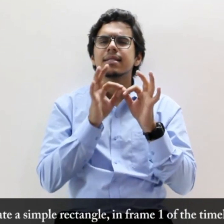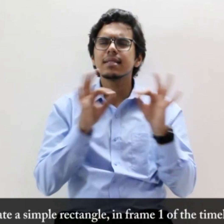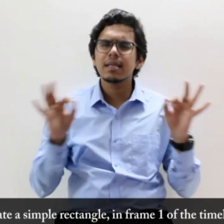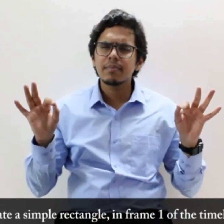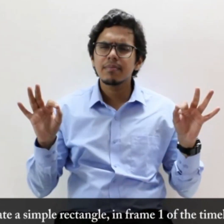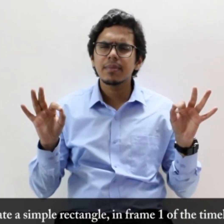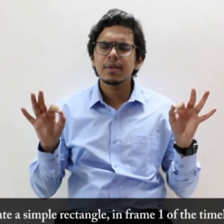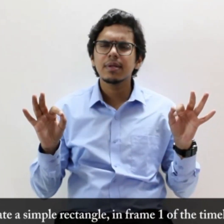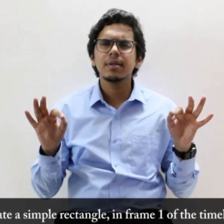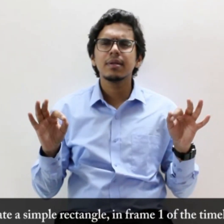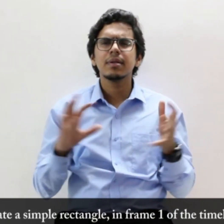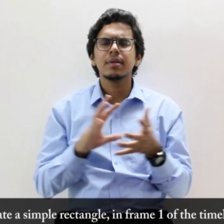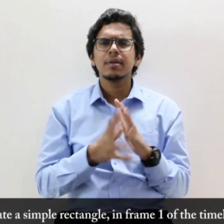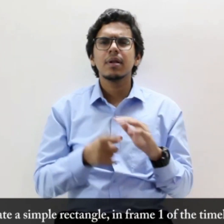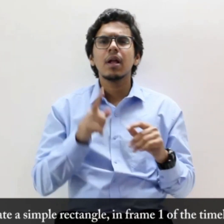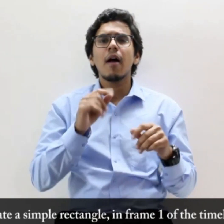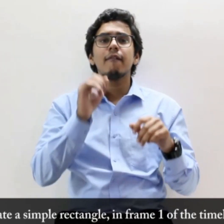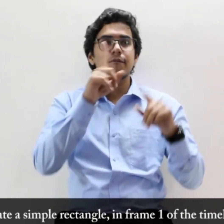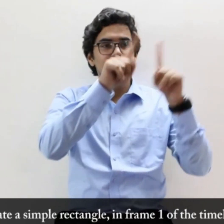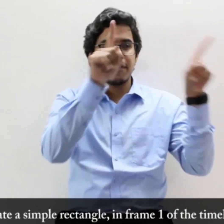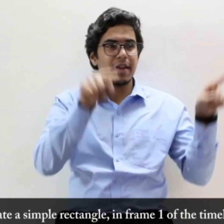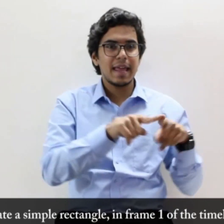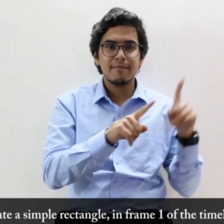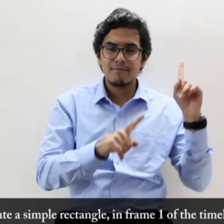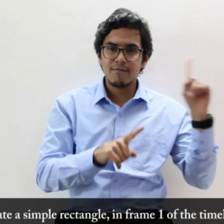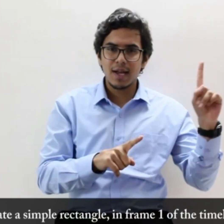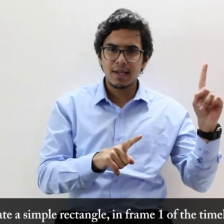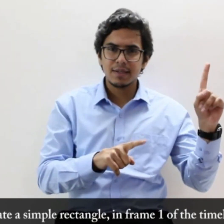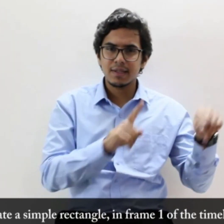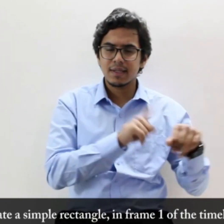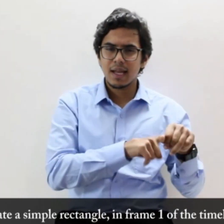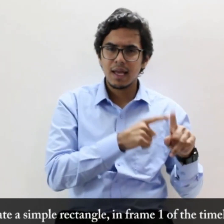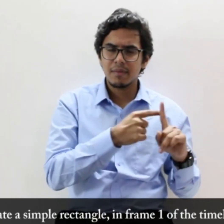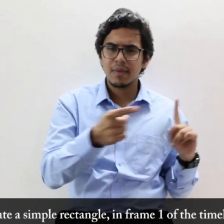Create a simple rectangle in frame 1 of the timeline.